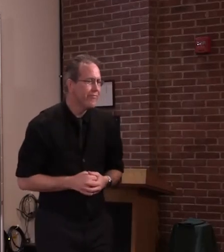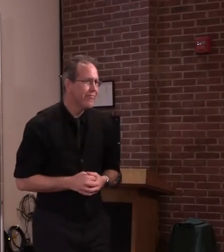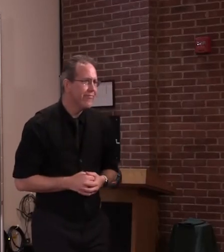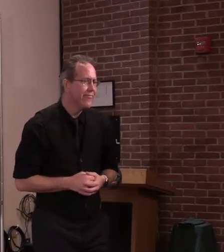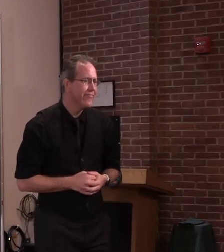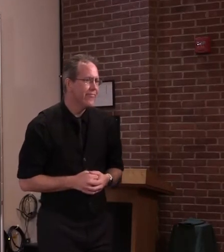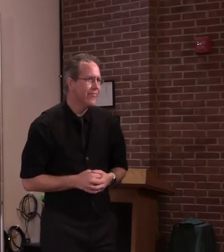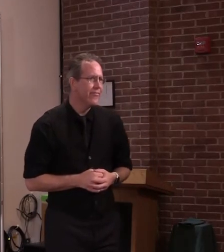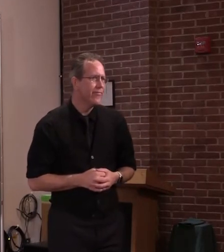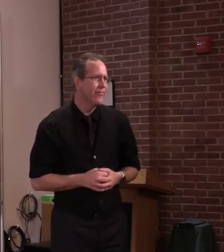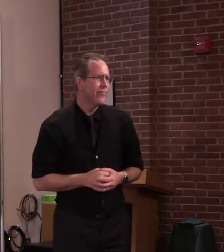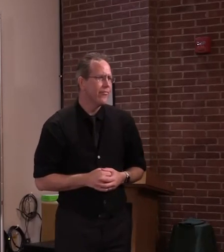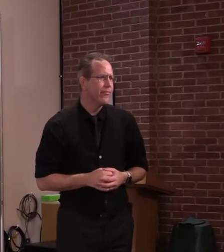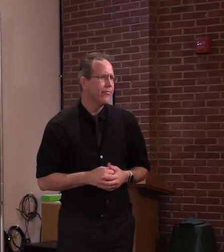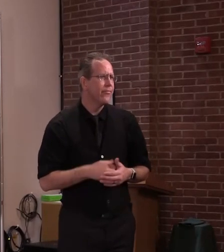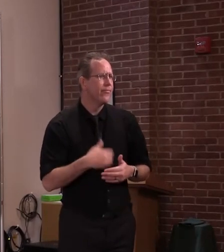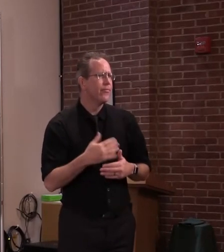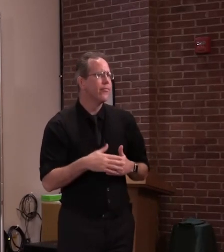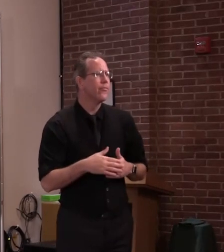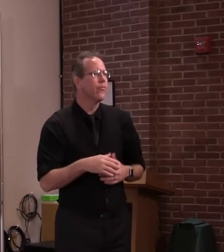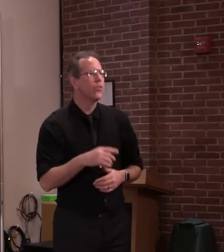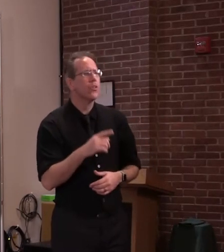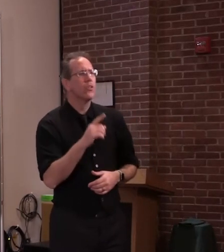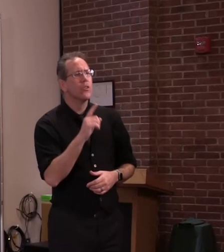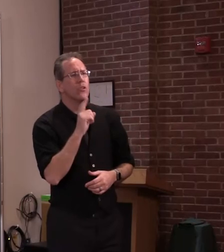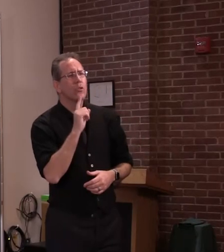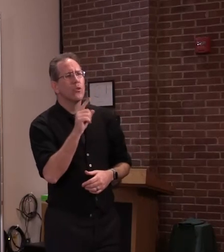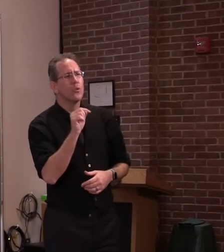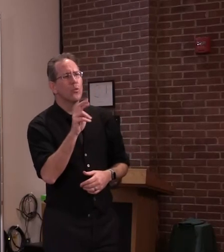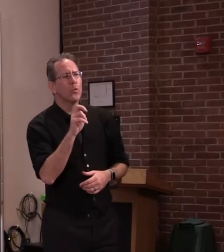Mike, True North reports.